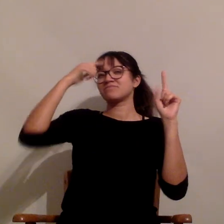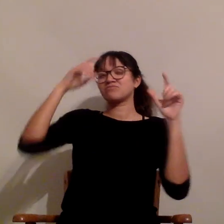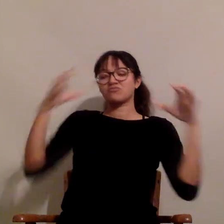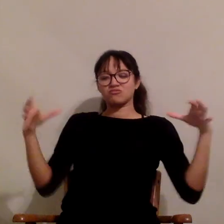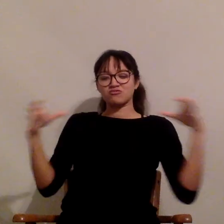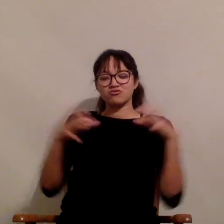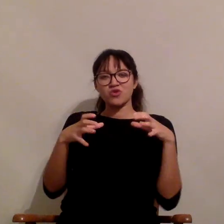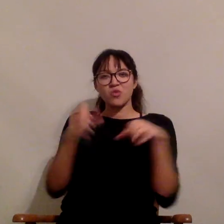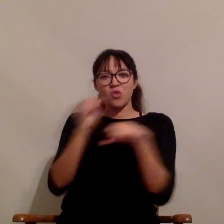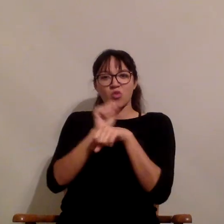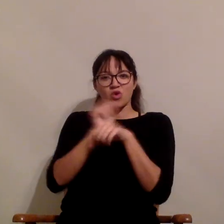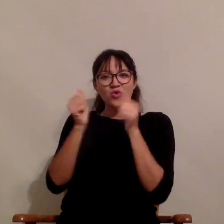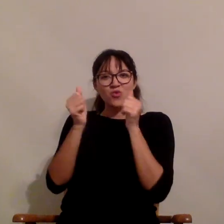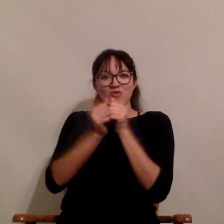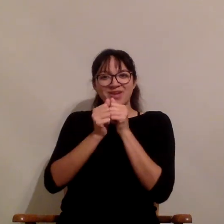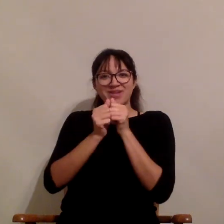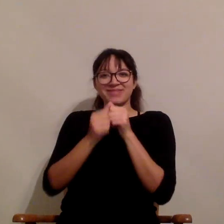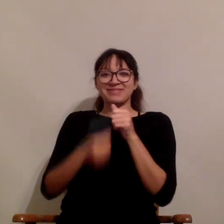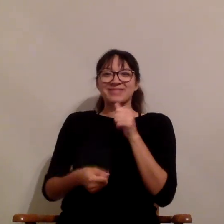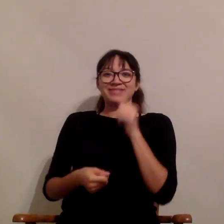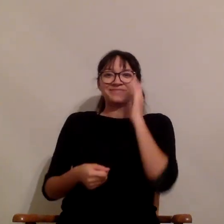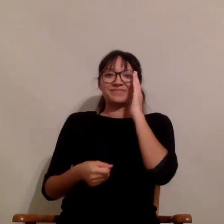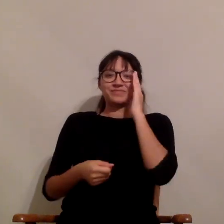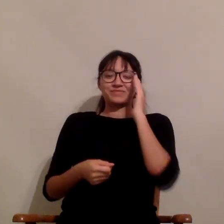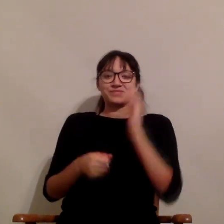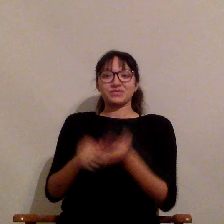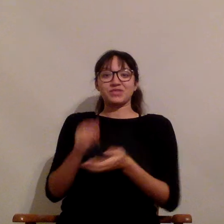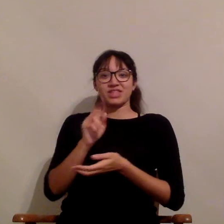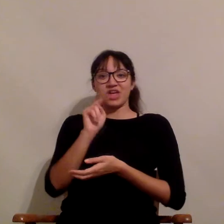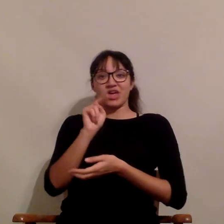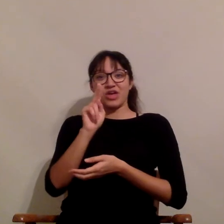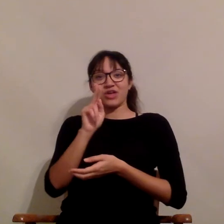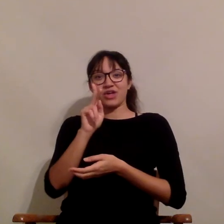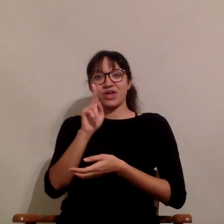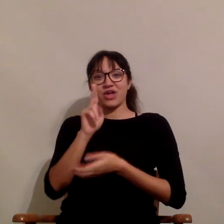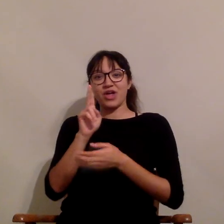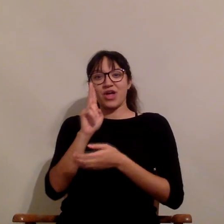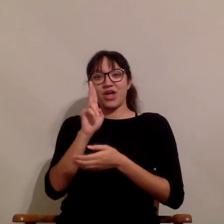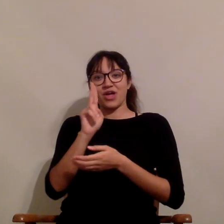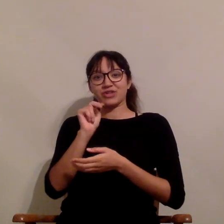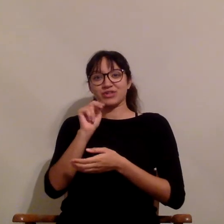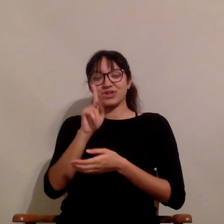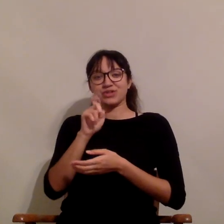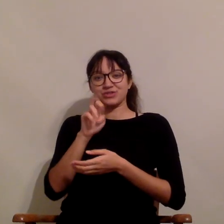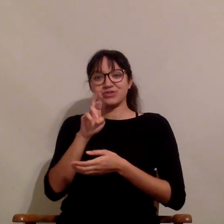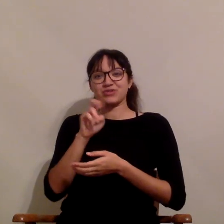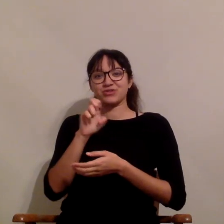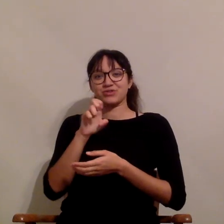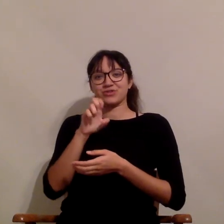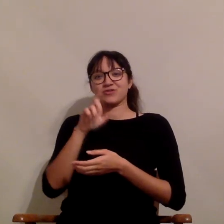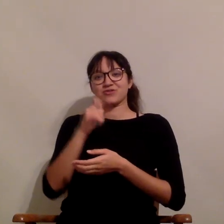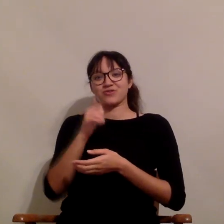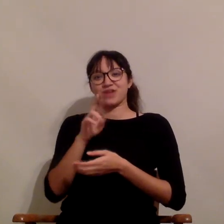with. The undergraduate students who demonstrated superhuman powers through their hard work and